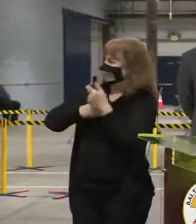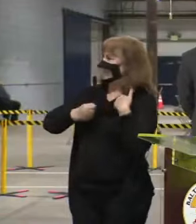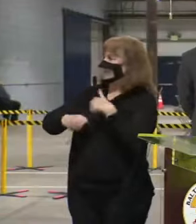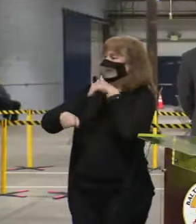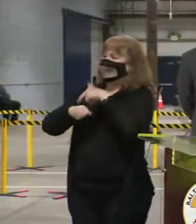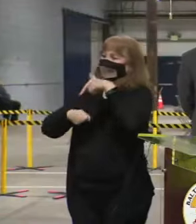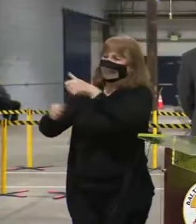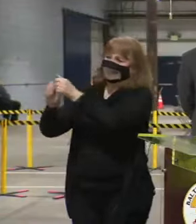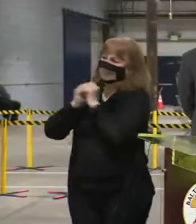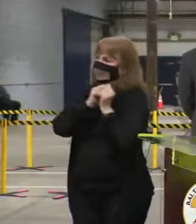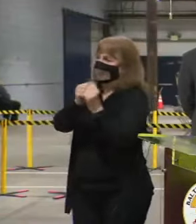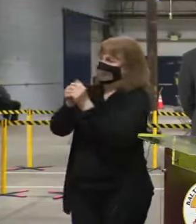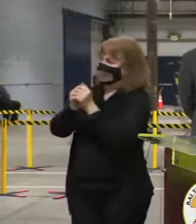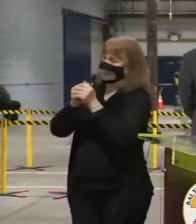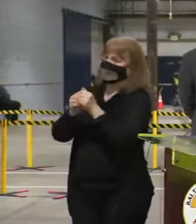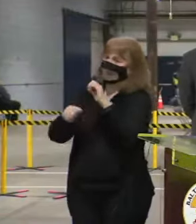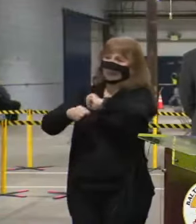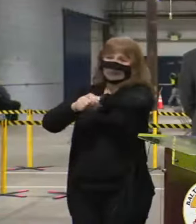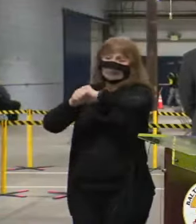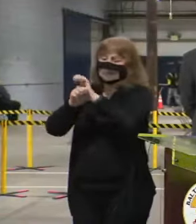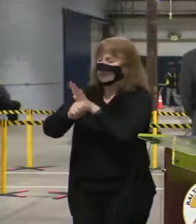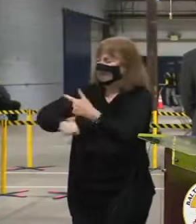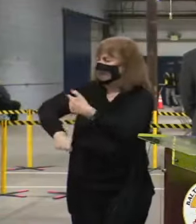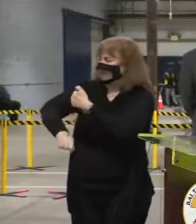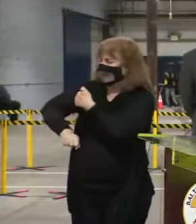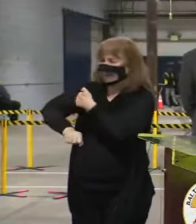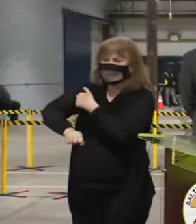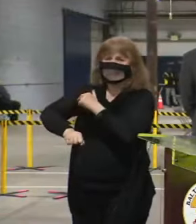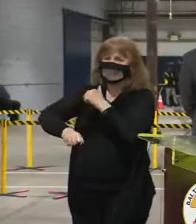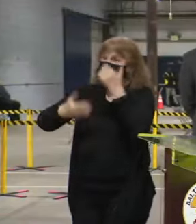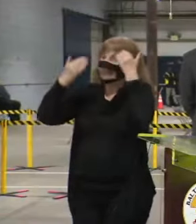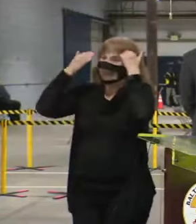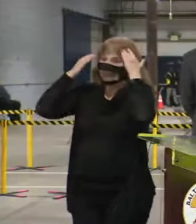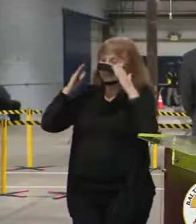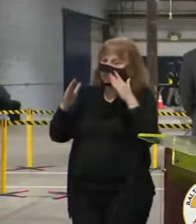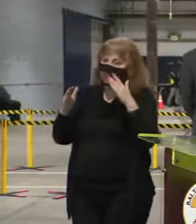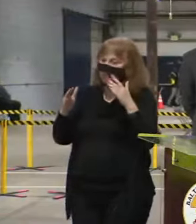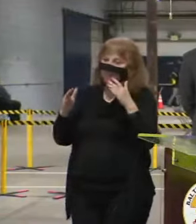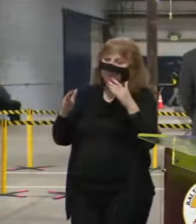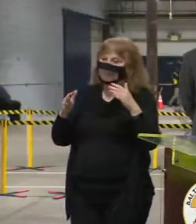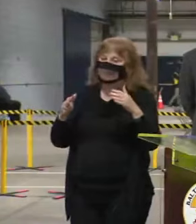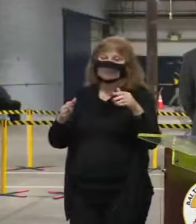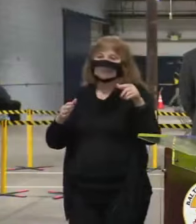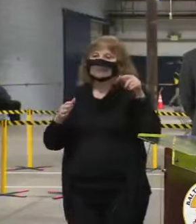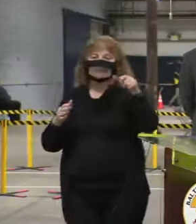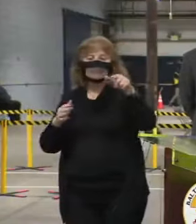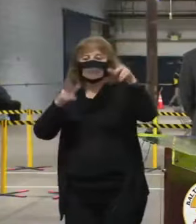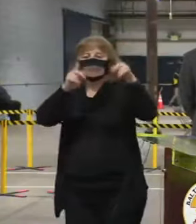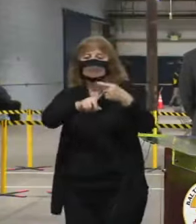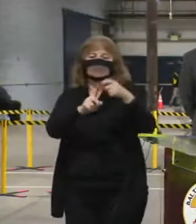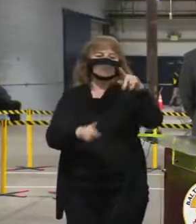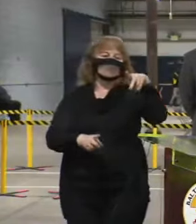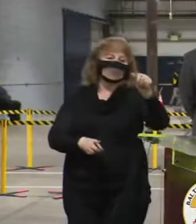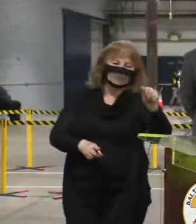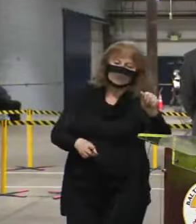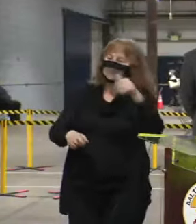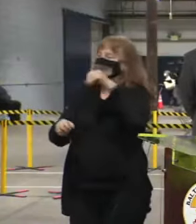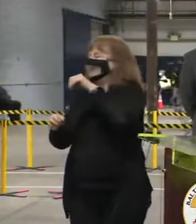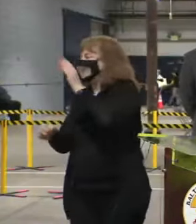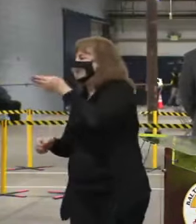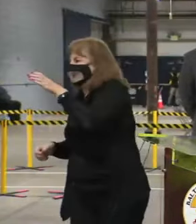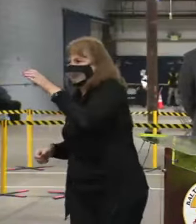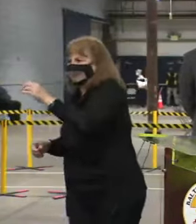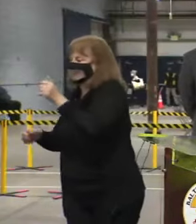this together. COVID vaccine does not know that it's in Pennsylvania versus Baltimore County